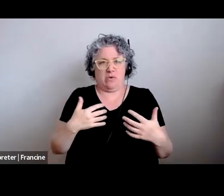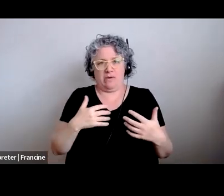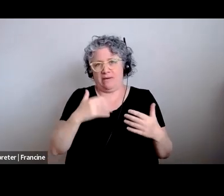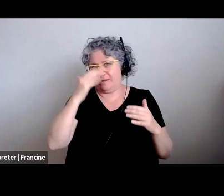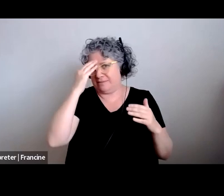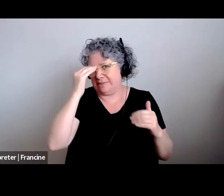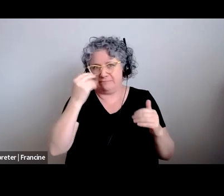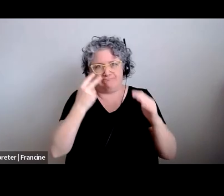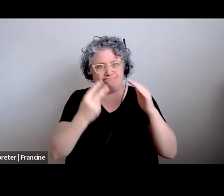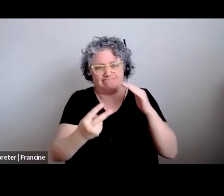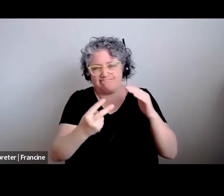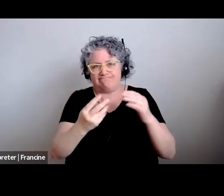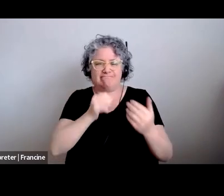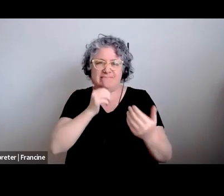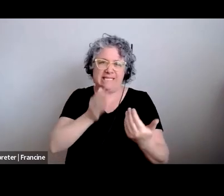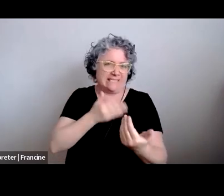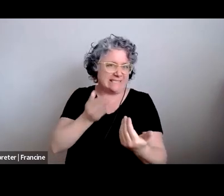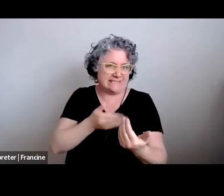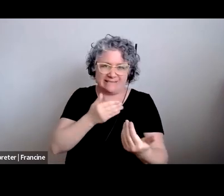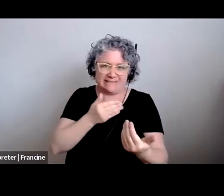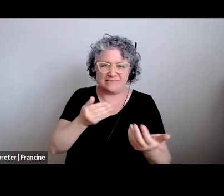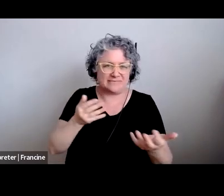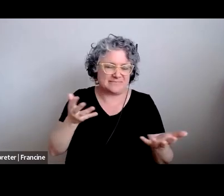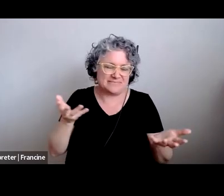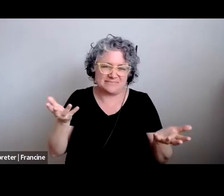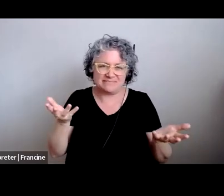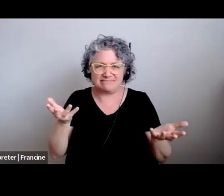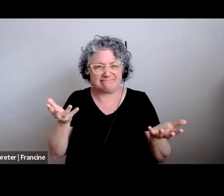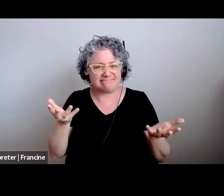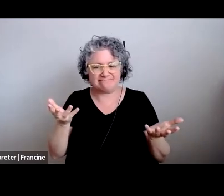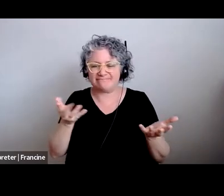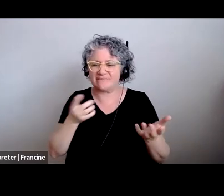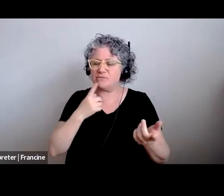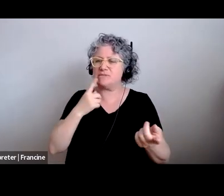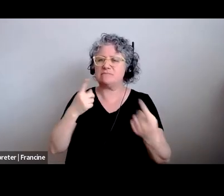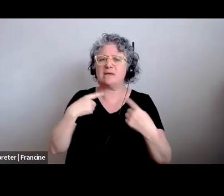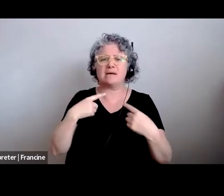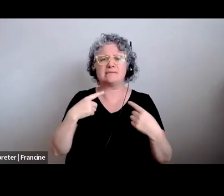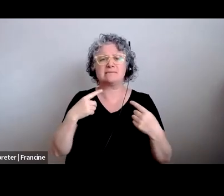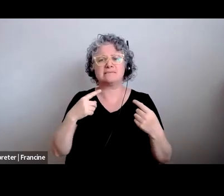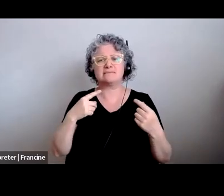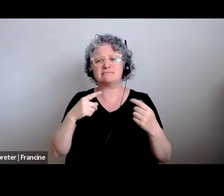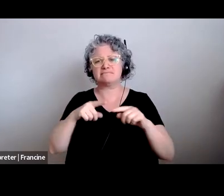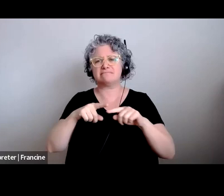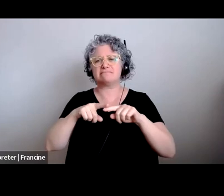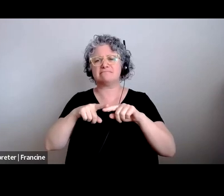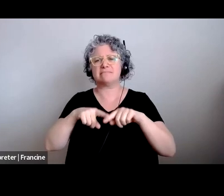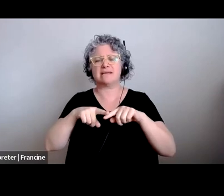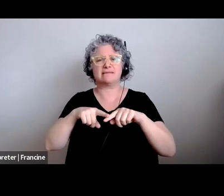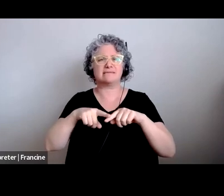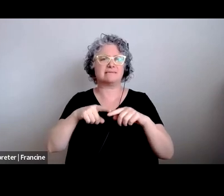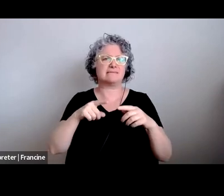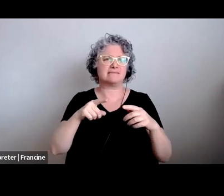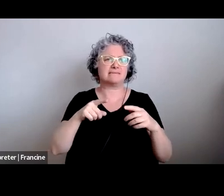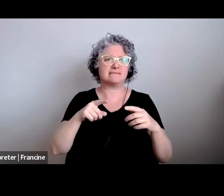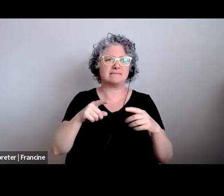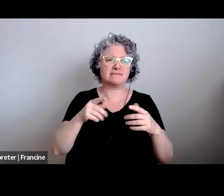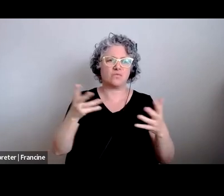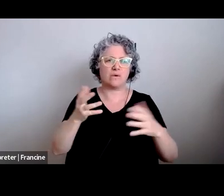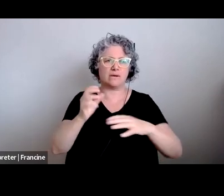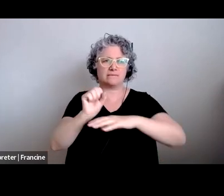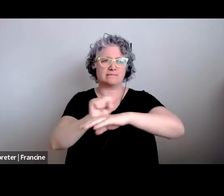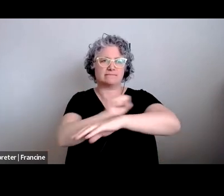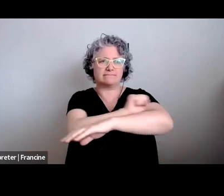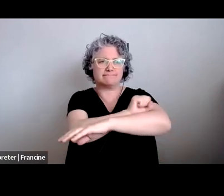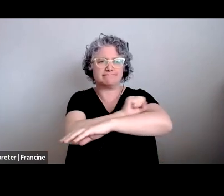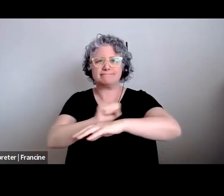The response is really dependent on what is on the stage. The more populist,